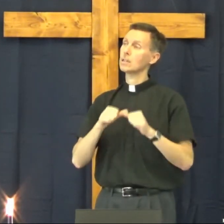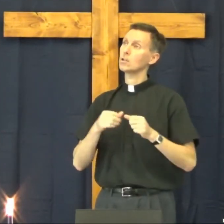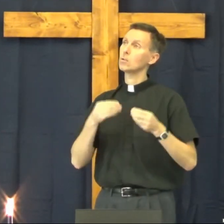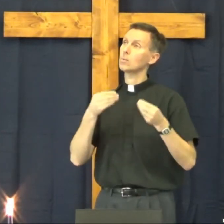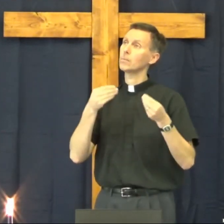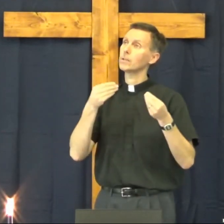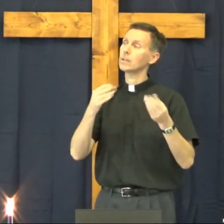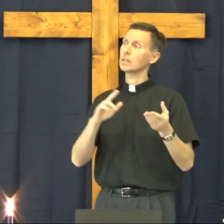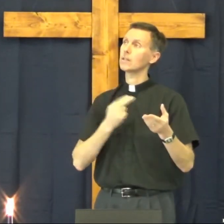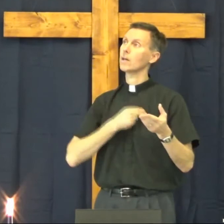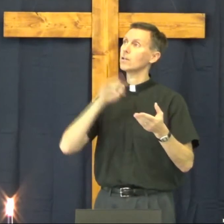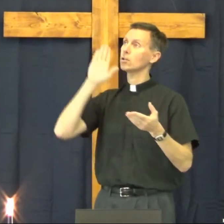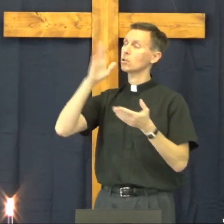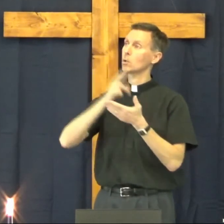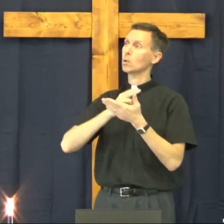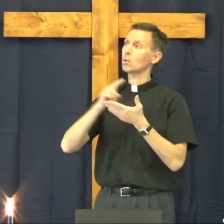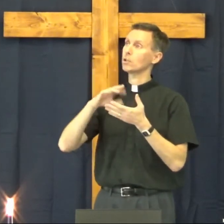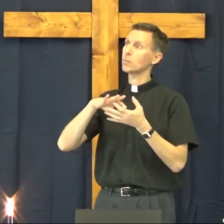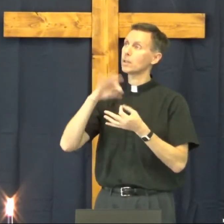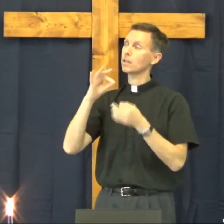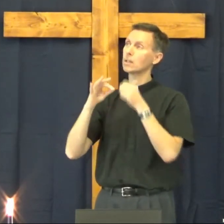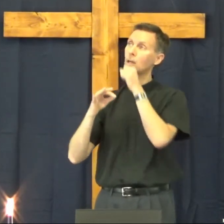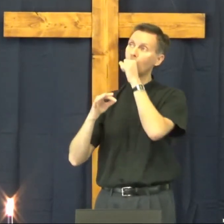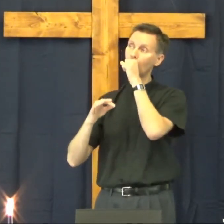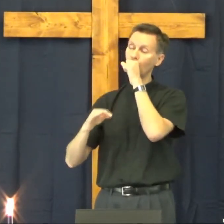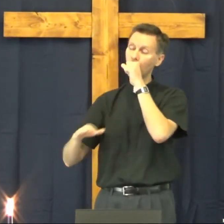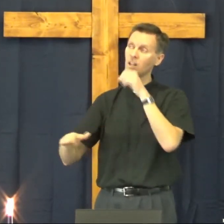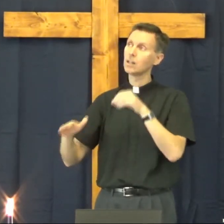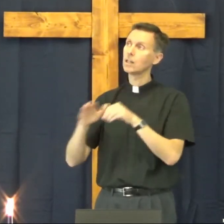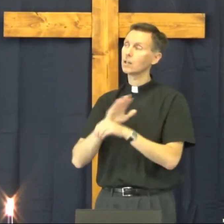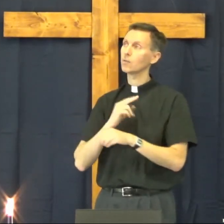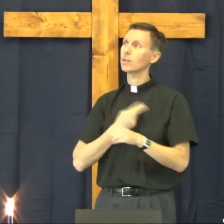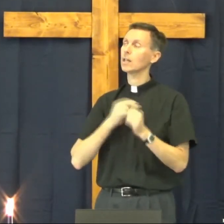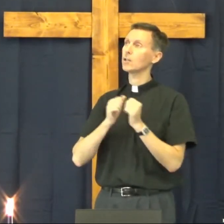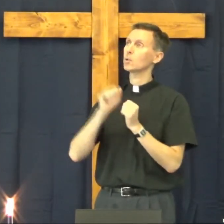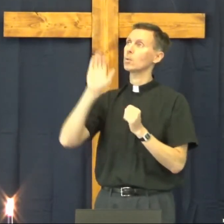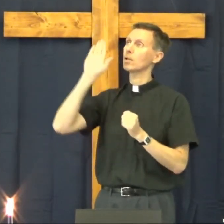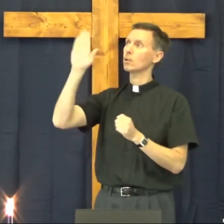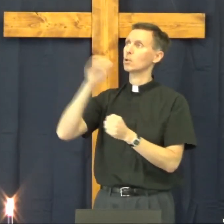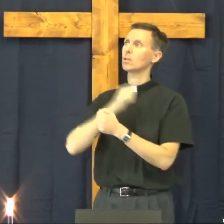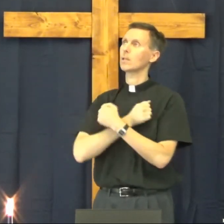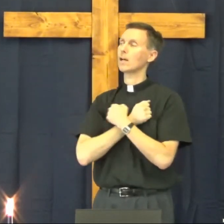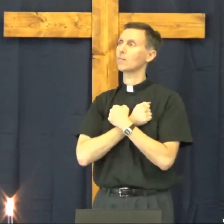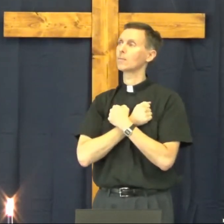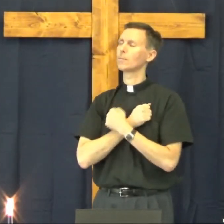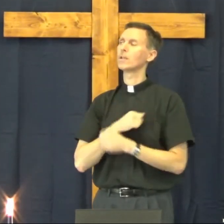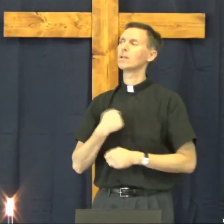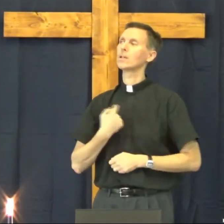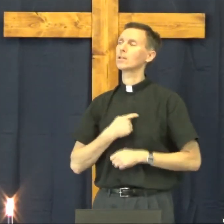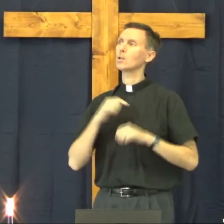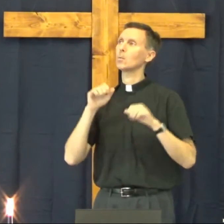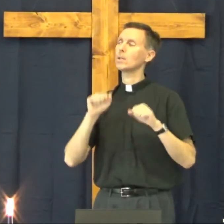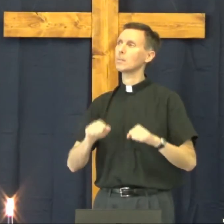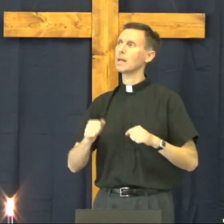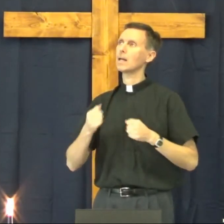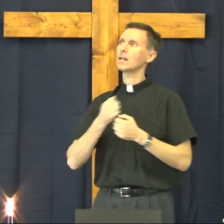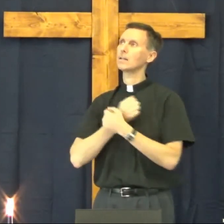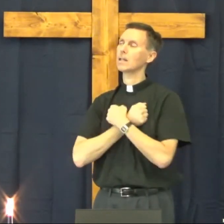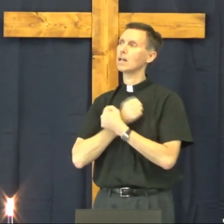continue to give us your Holy Spirit. Fill us with your love, that we may love